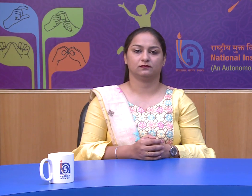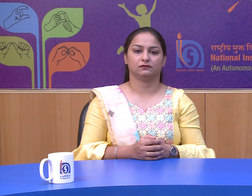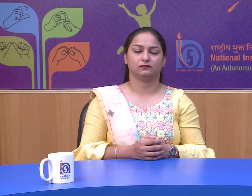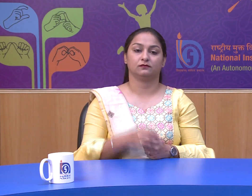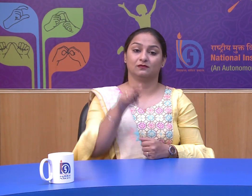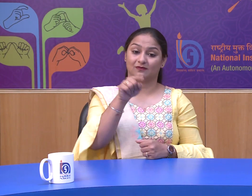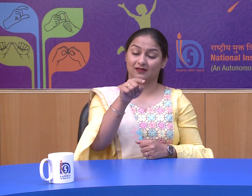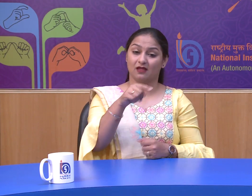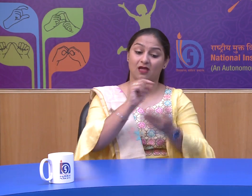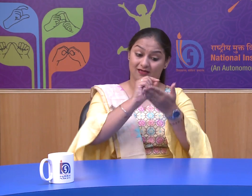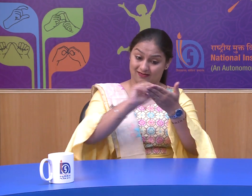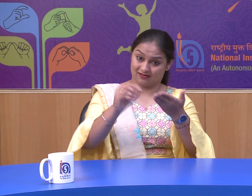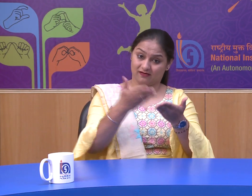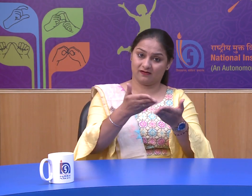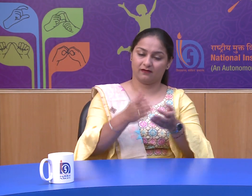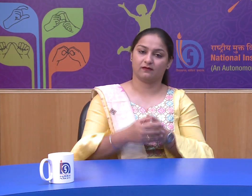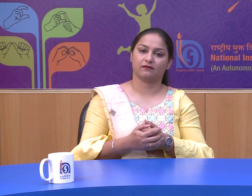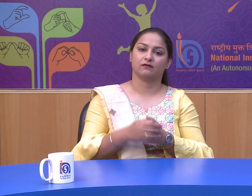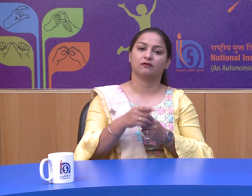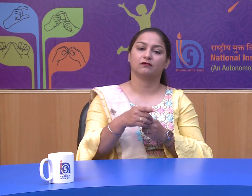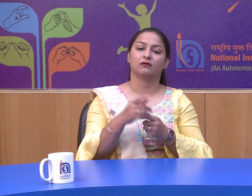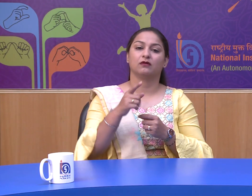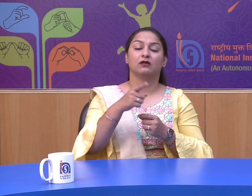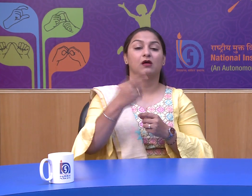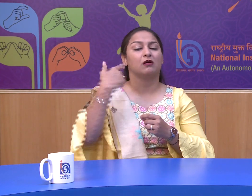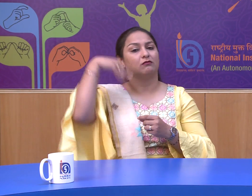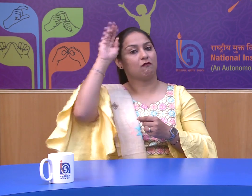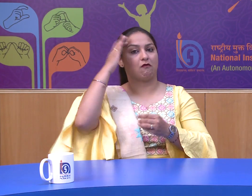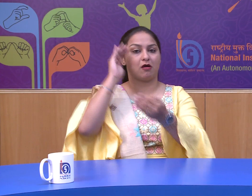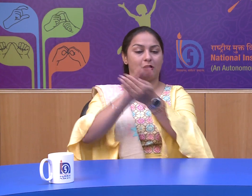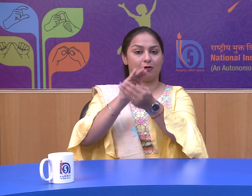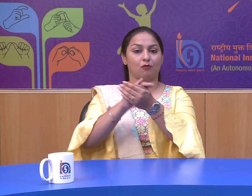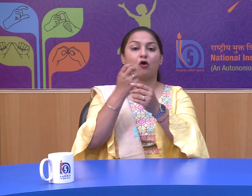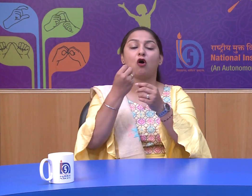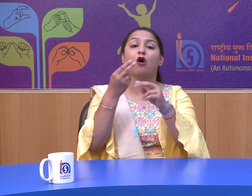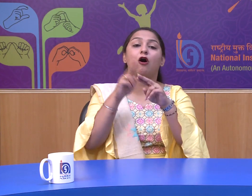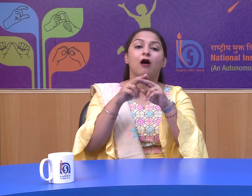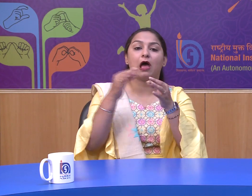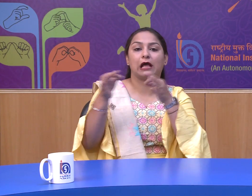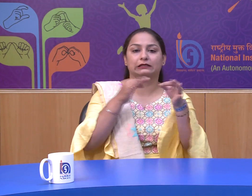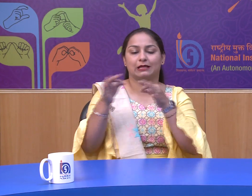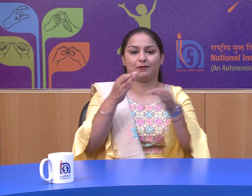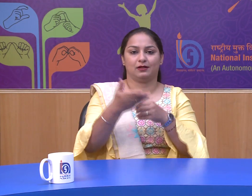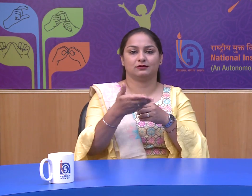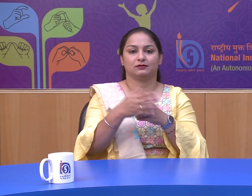These edicts are remarkable examples of